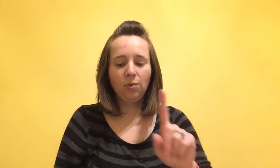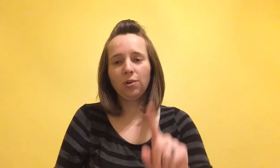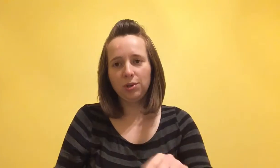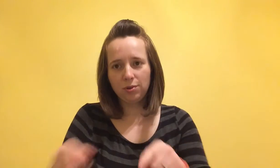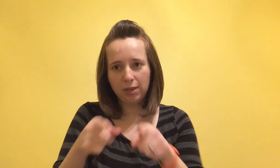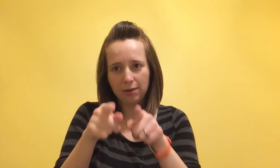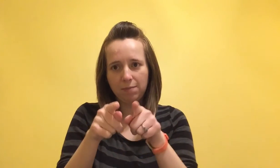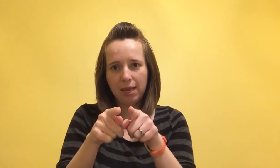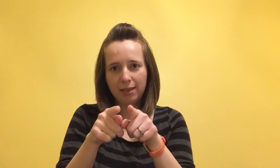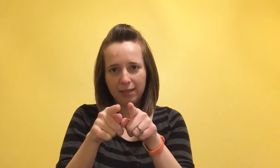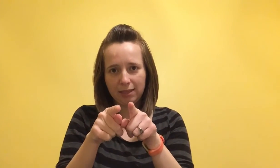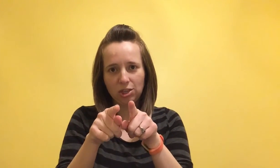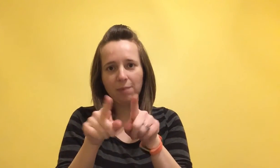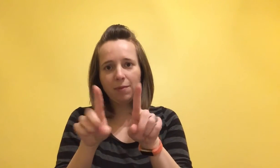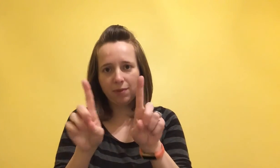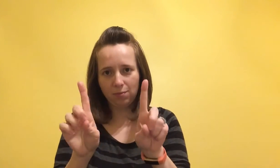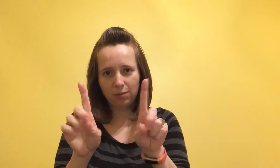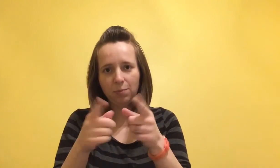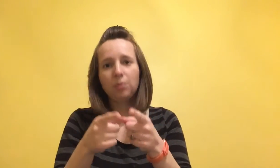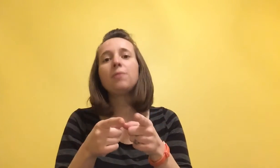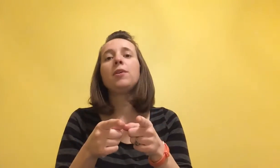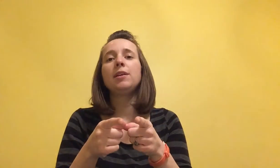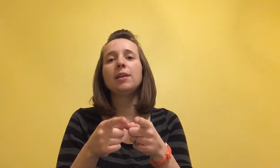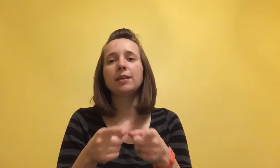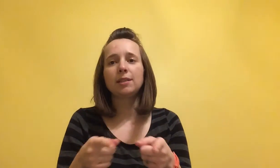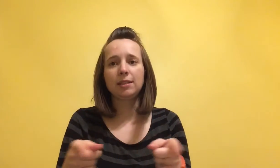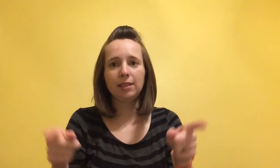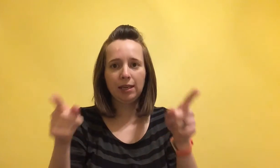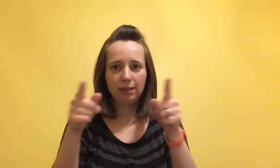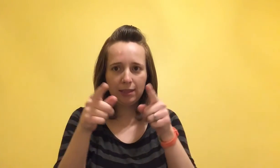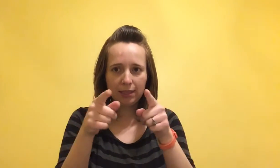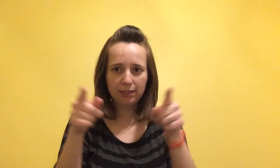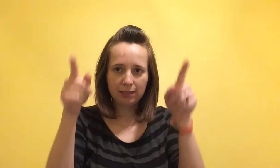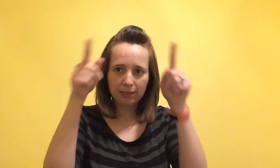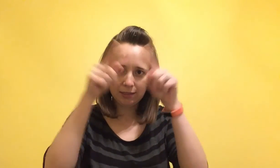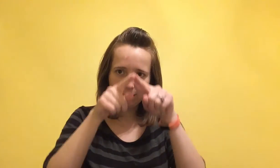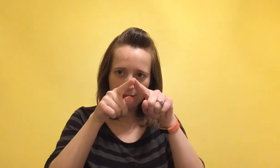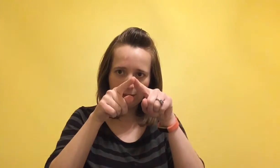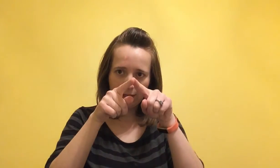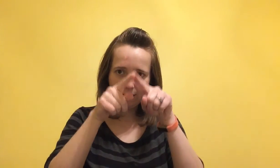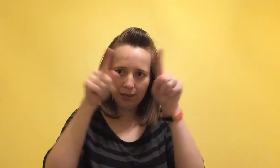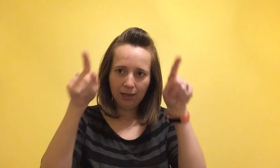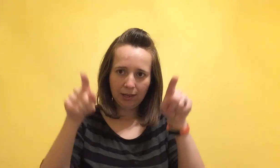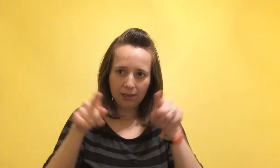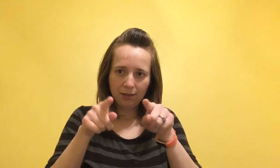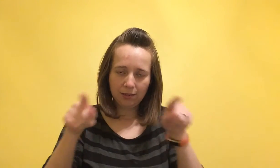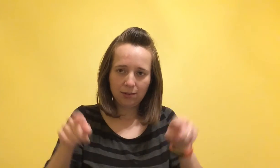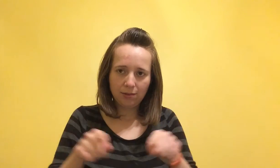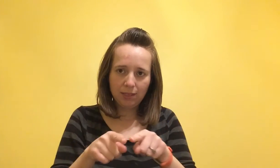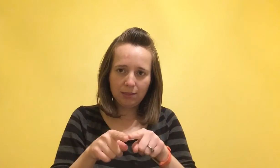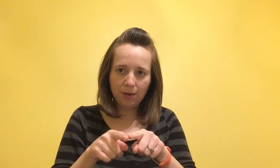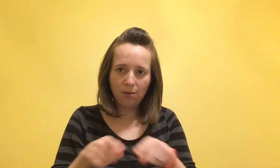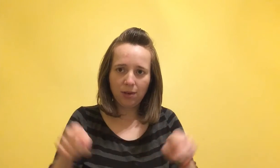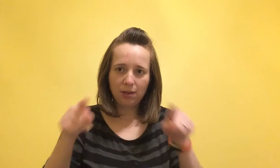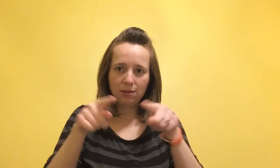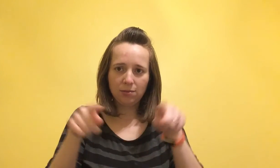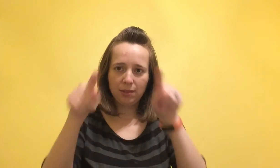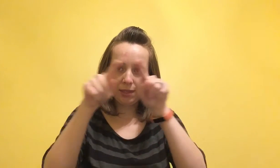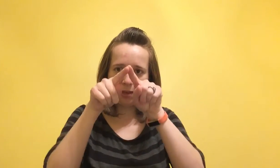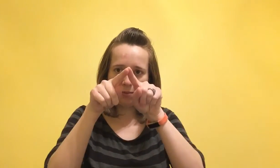Or you can make like the shape of it with both of your indexes like this. Okay, you can do it this way, or you can do it that